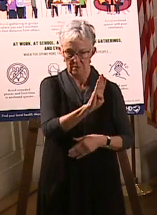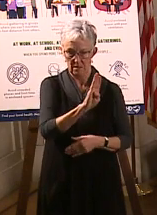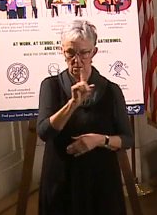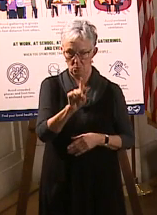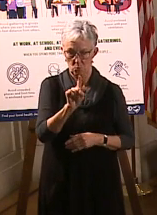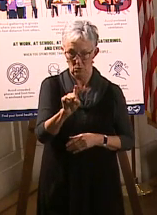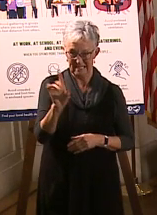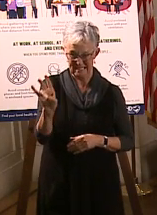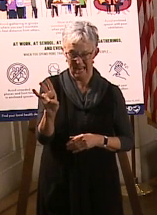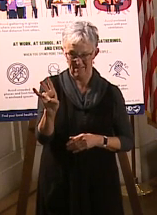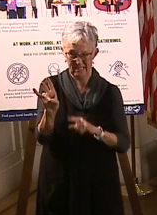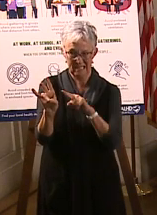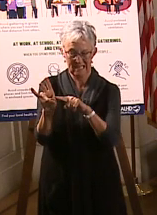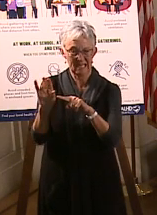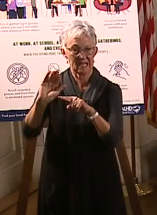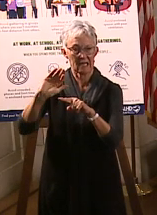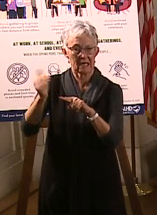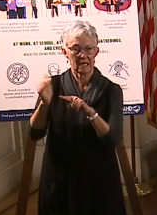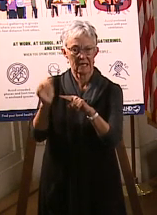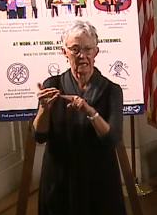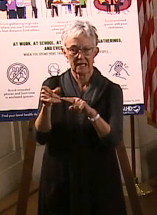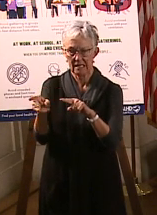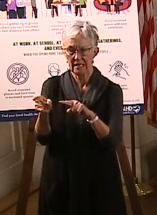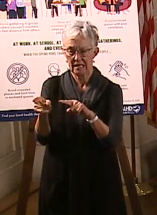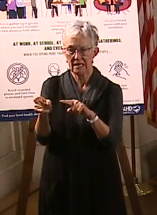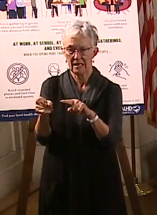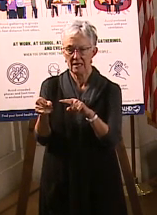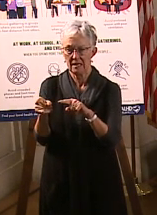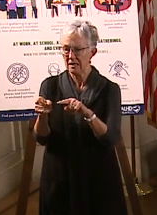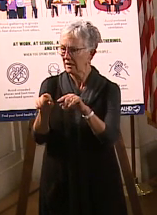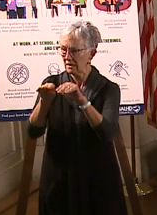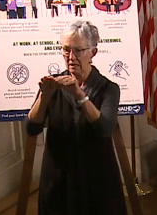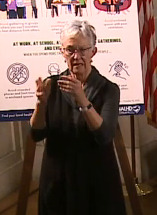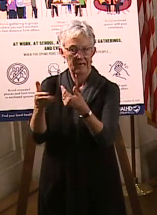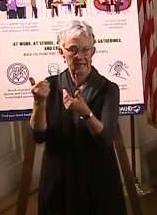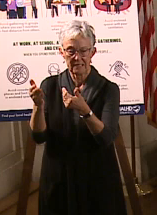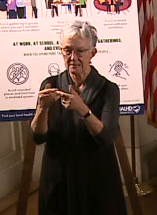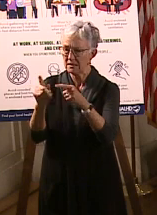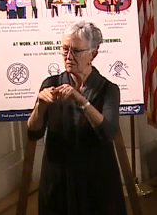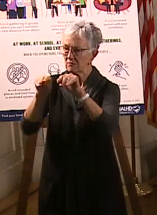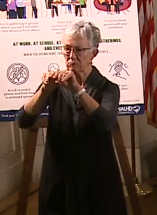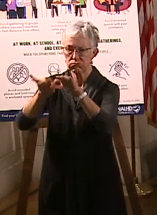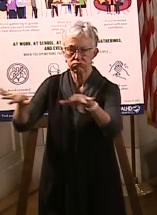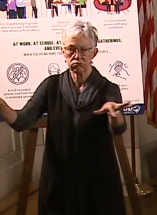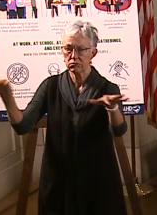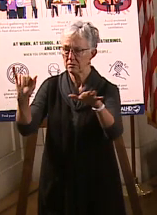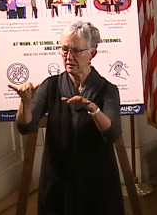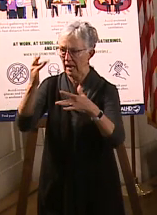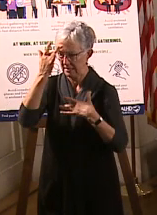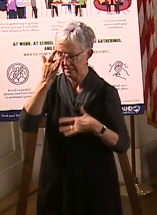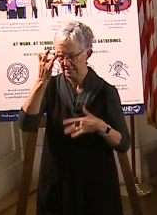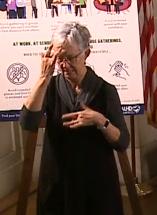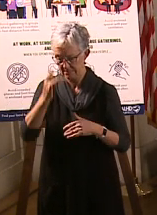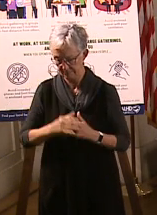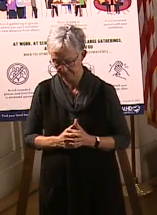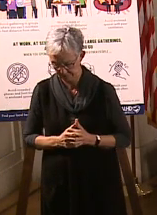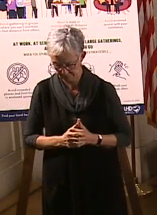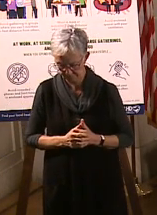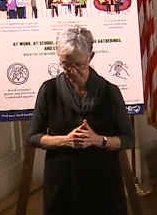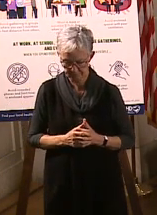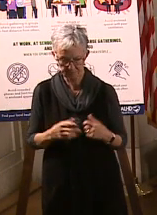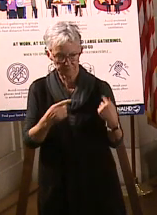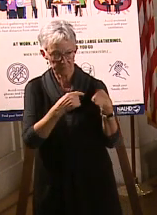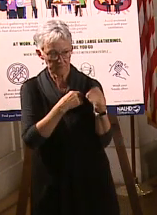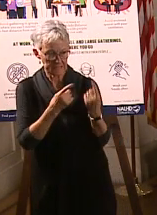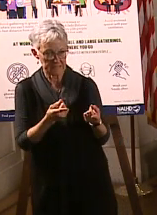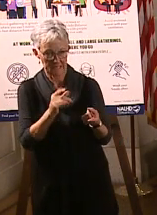mutation appears to increase the transmissibility of the virus. Now, since this variant is